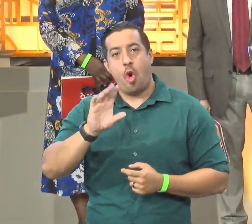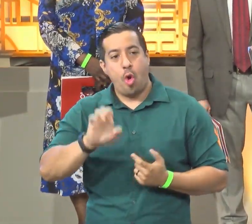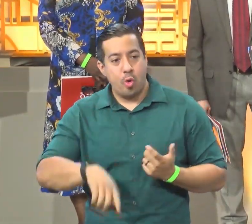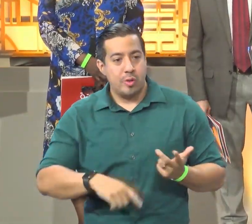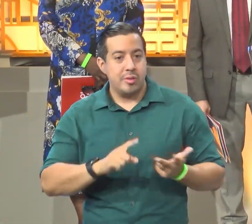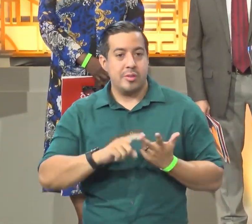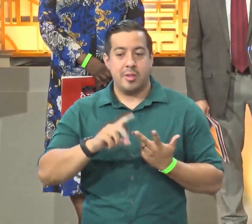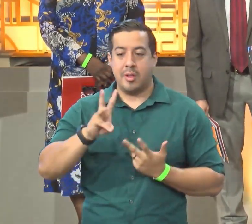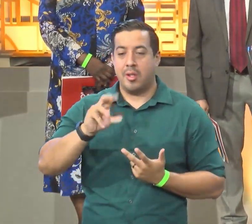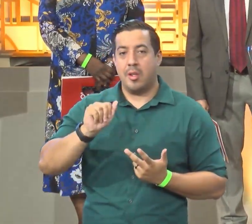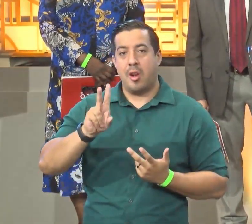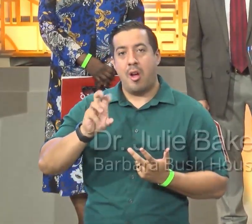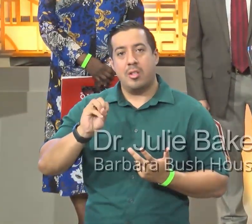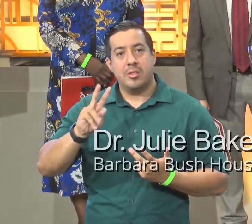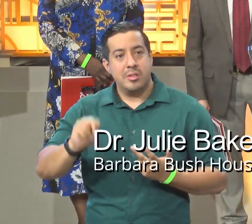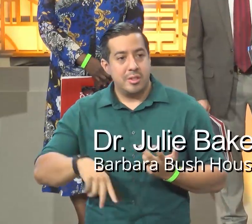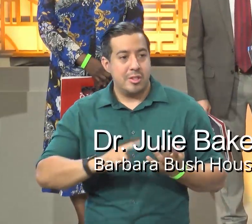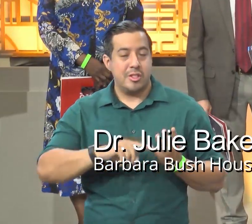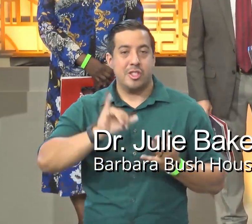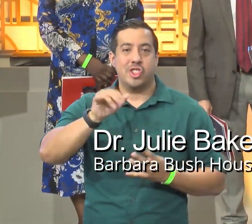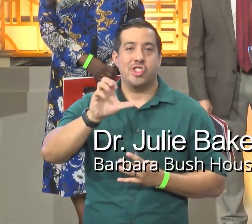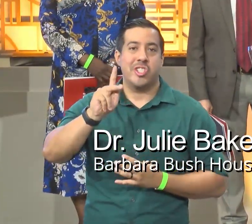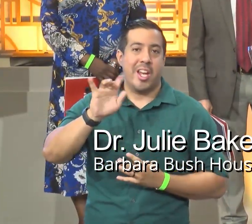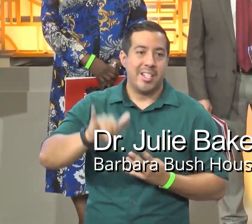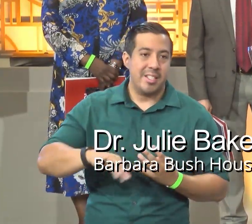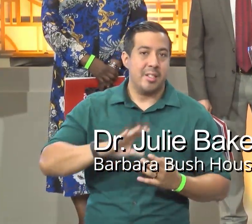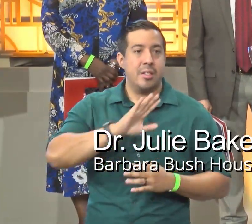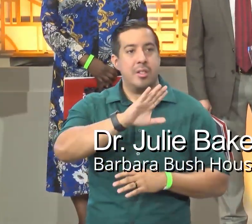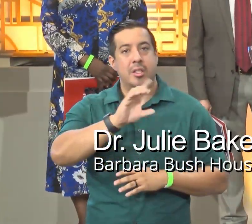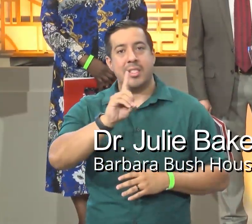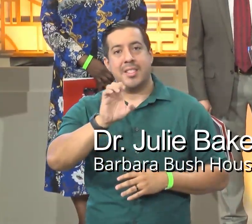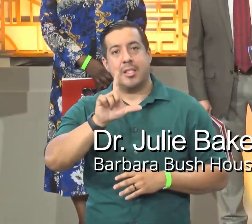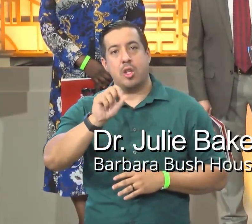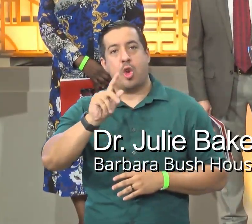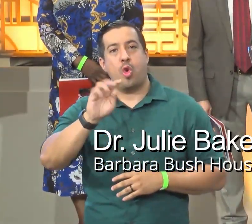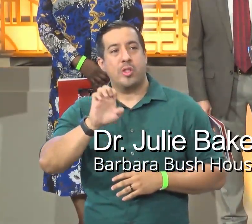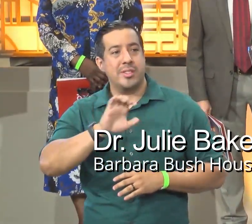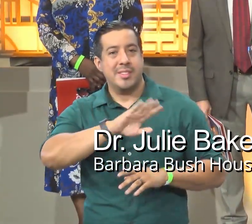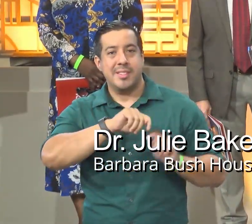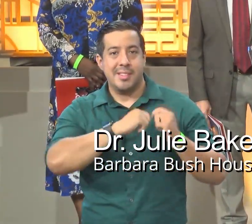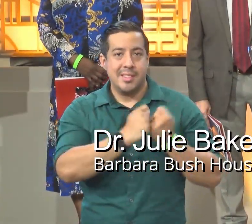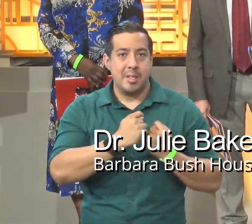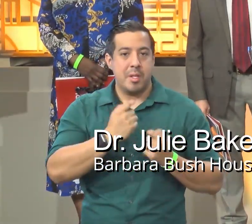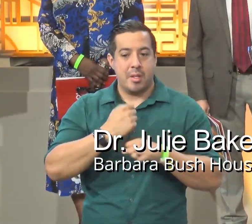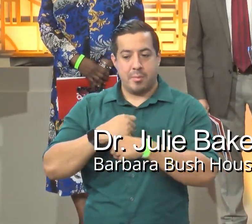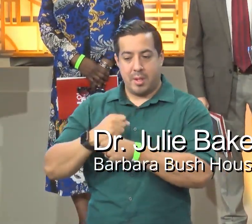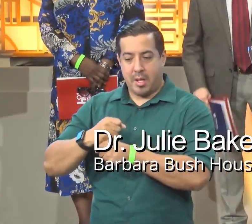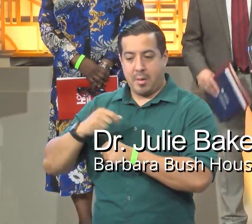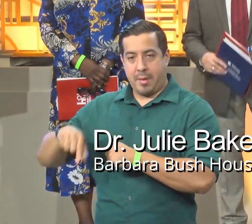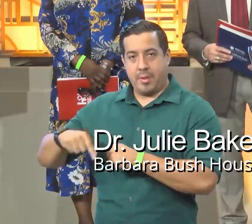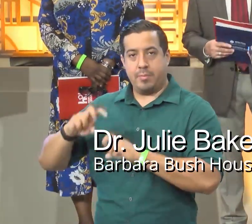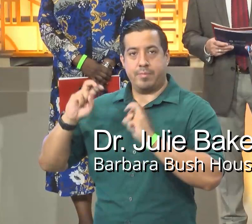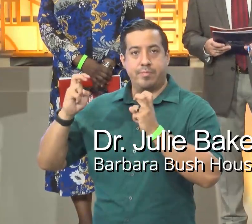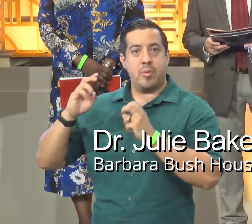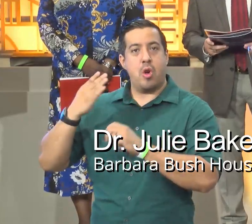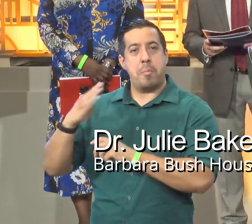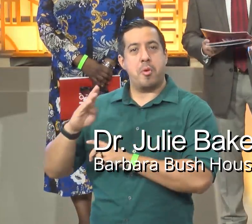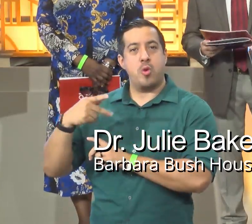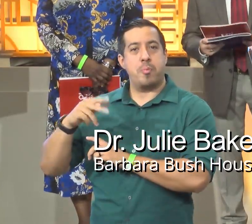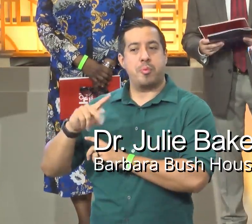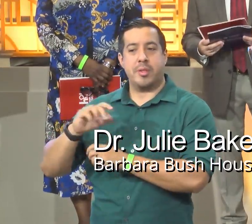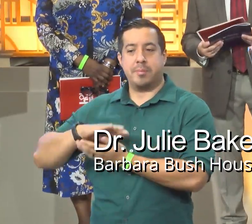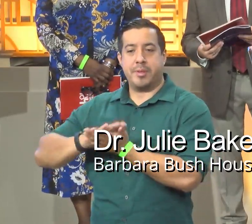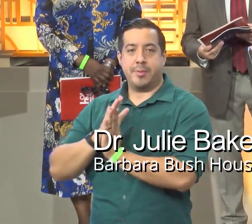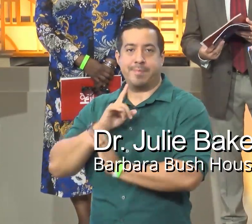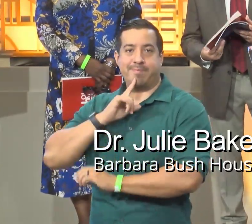Dr. Lawson and Jackie and the Deloitte team in helping to make the development of the blueprint a reality. And Mayor